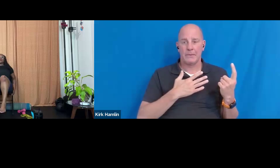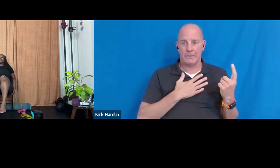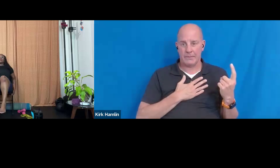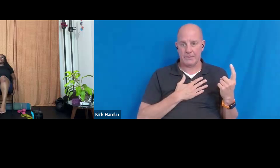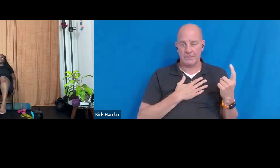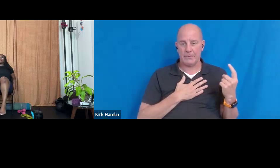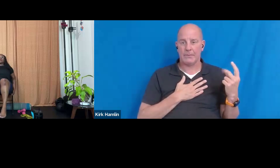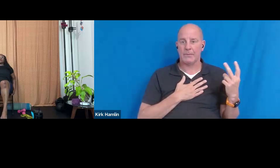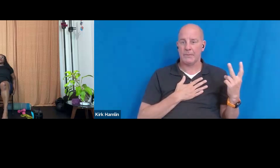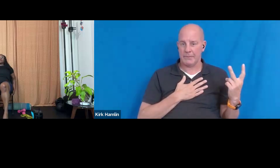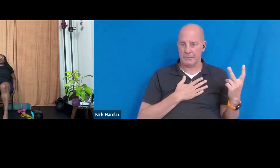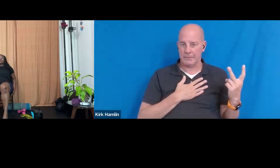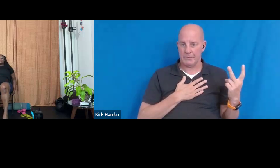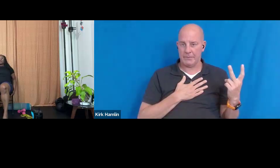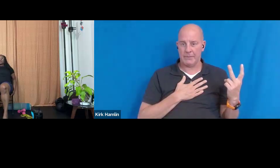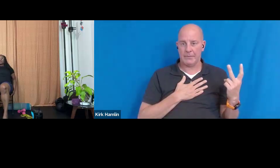Exhale, lift.